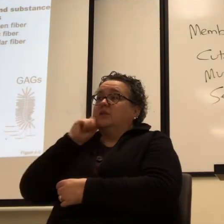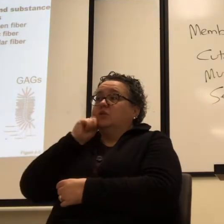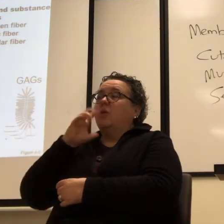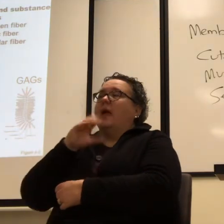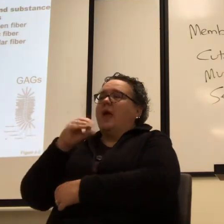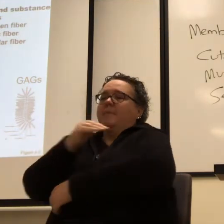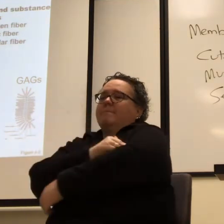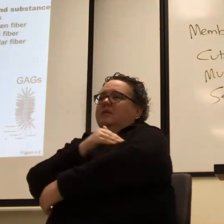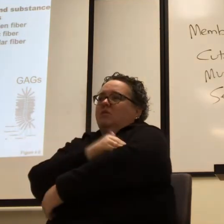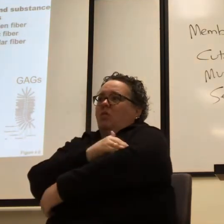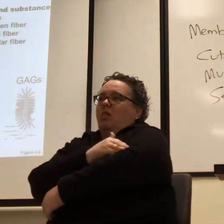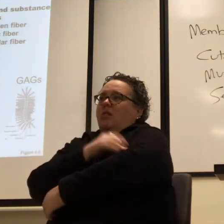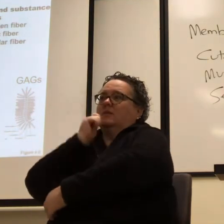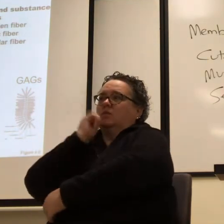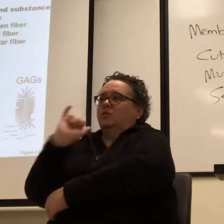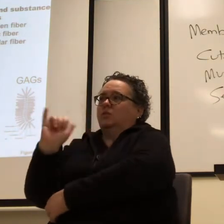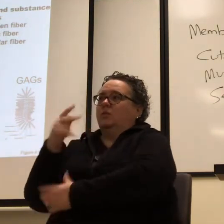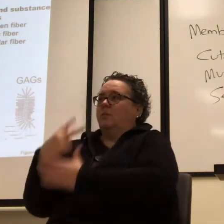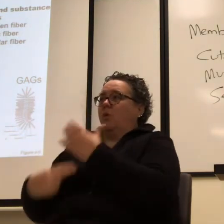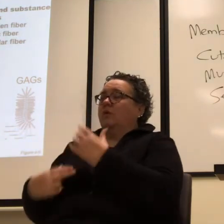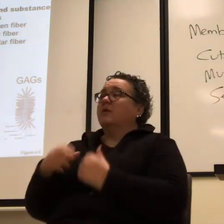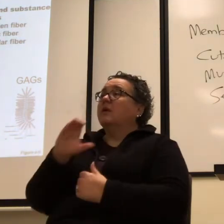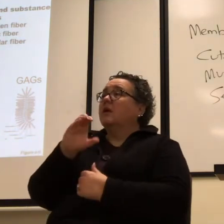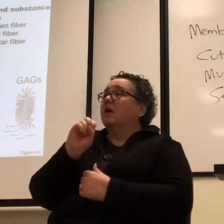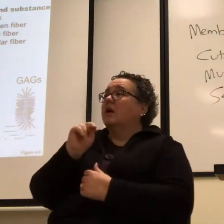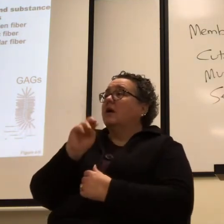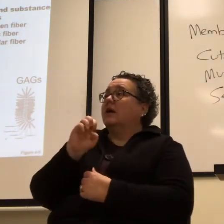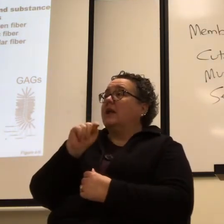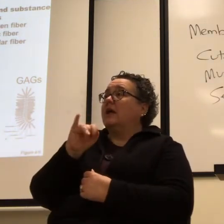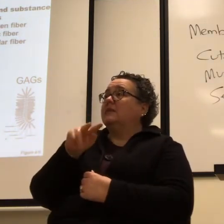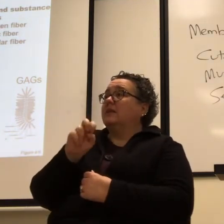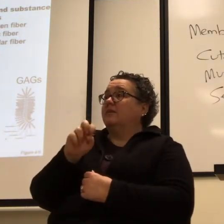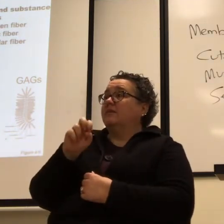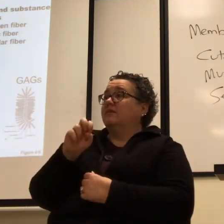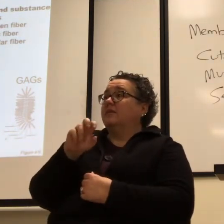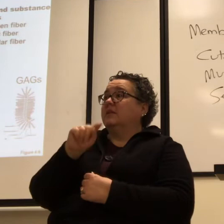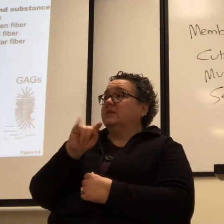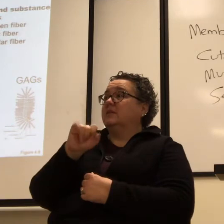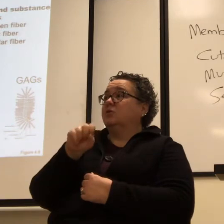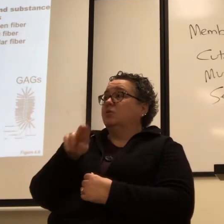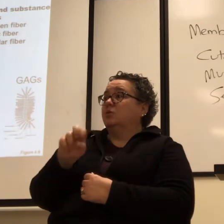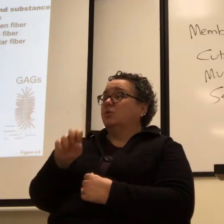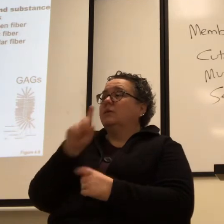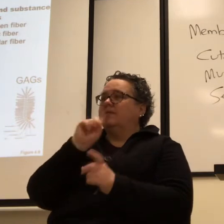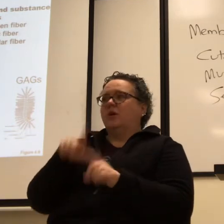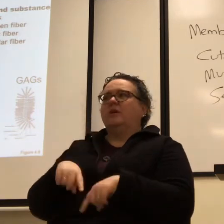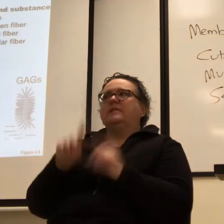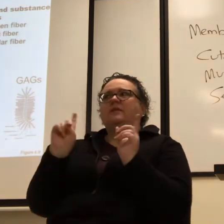Connective tissues are a very different category.